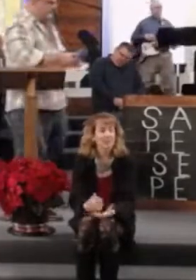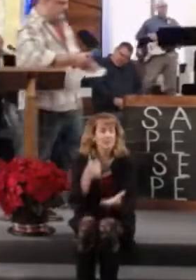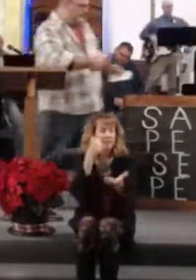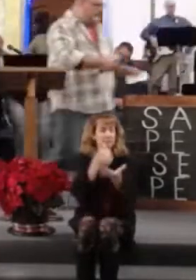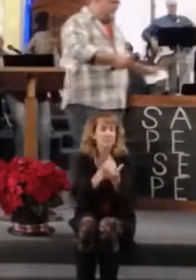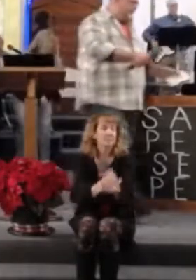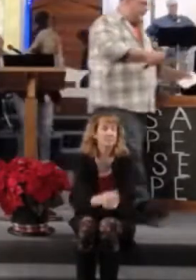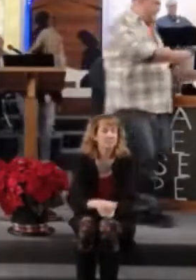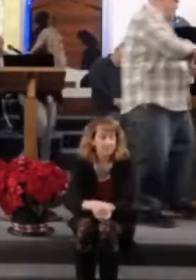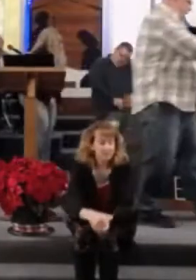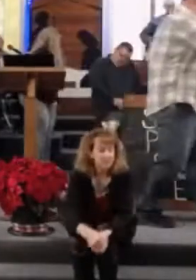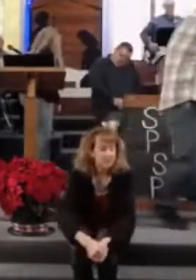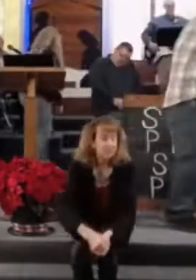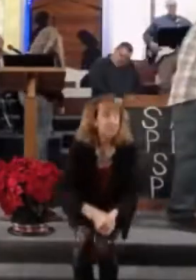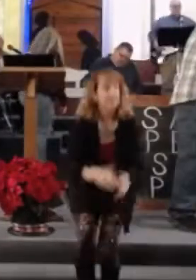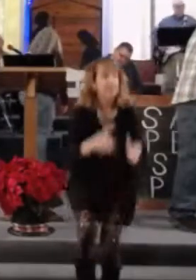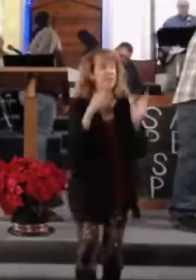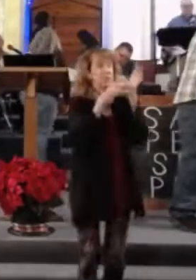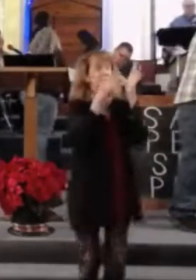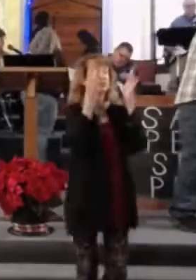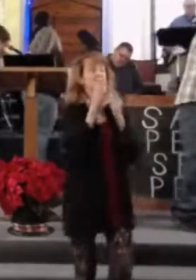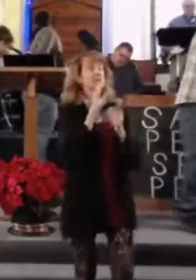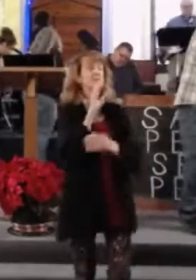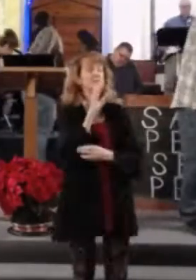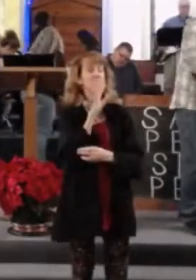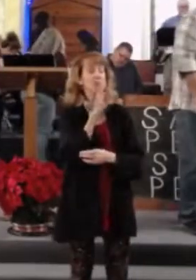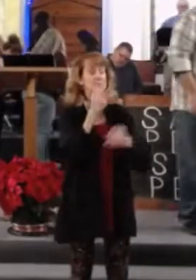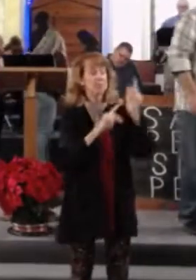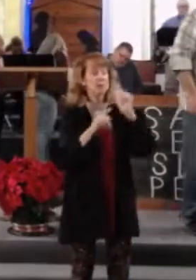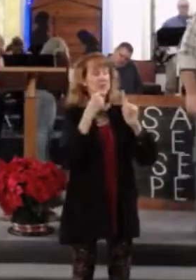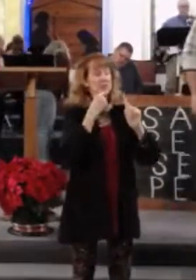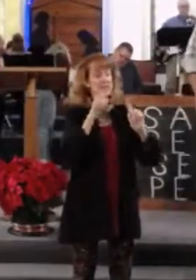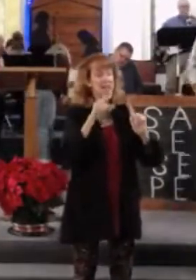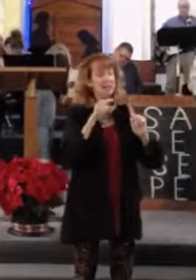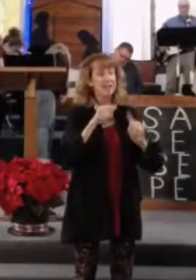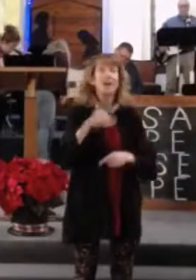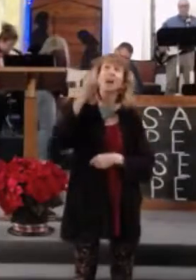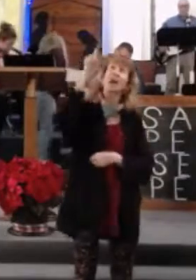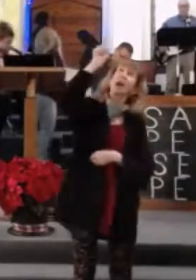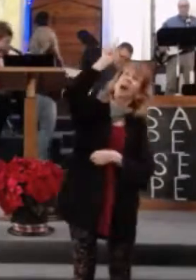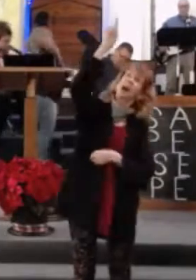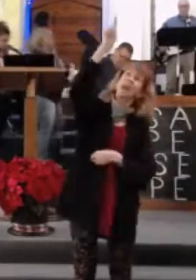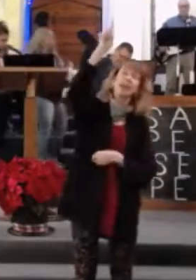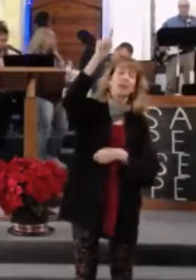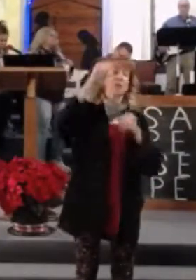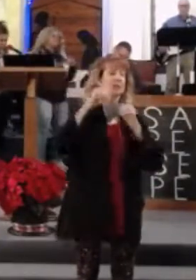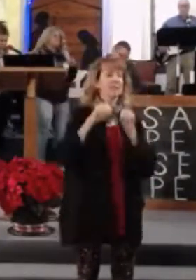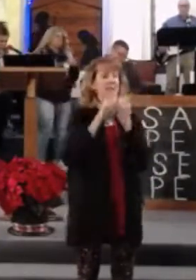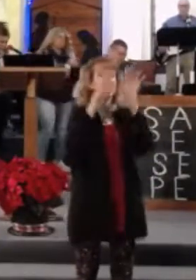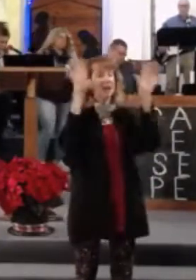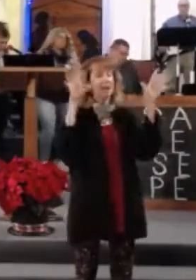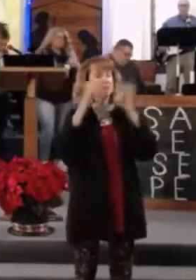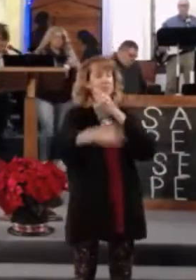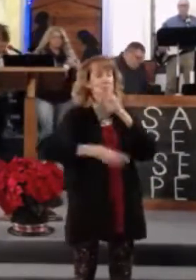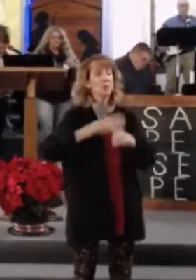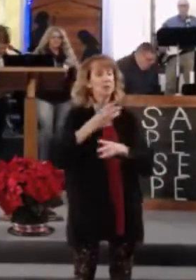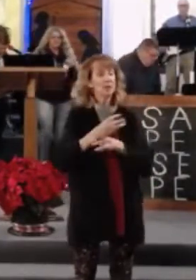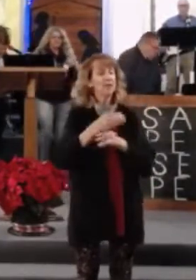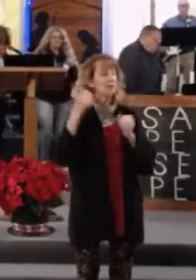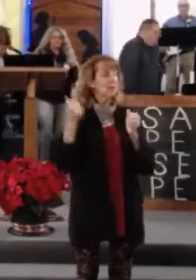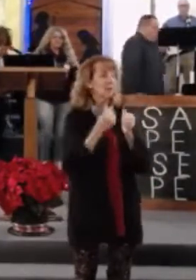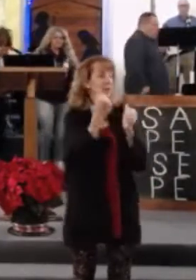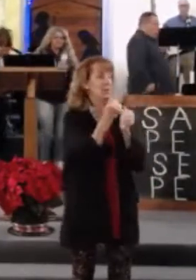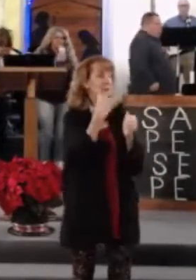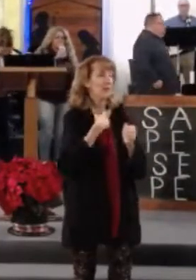Amen. Jesus spoke to the people once more and said, I am the light of the world. If you follow me, you won't have to